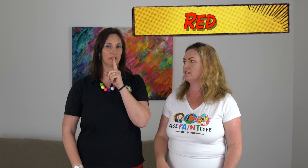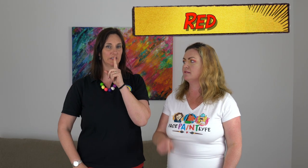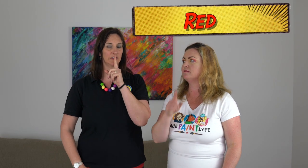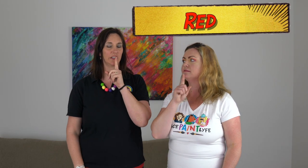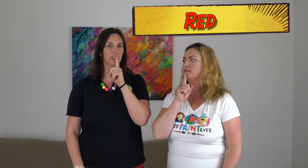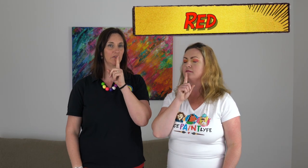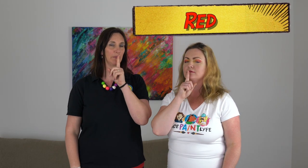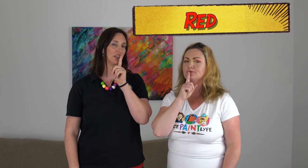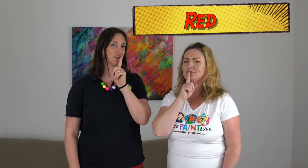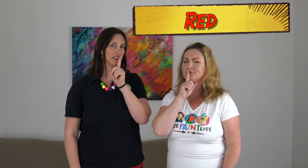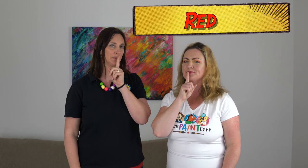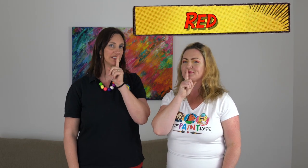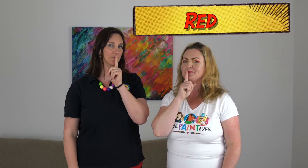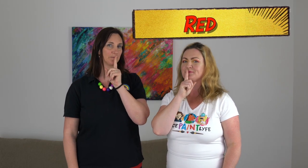it's like you're rubbing your red lips.